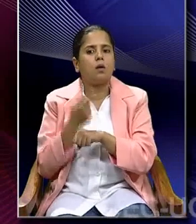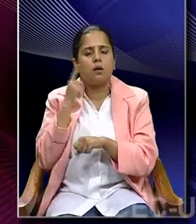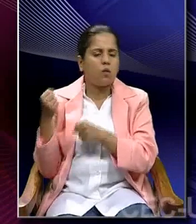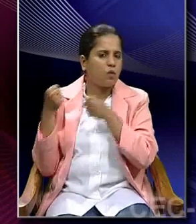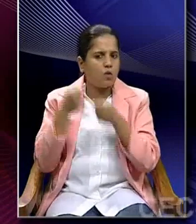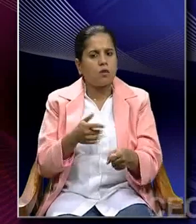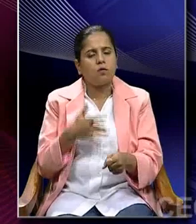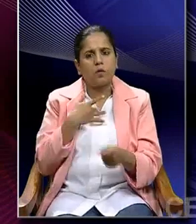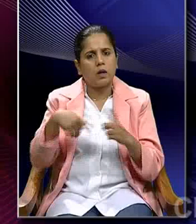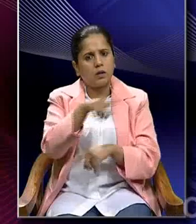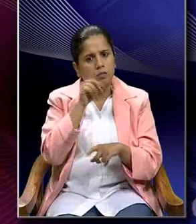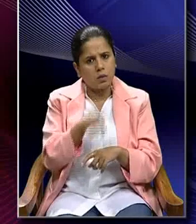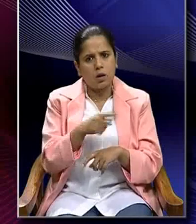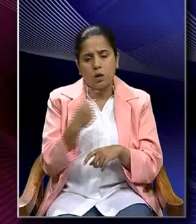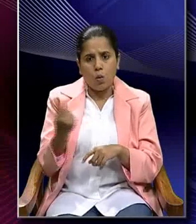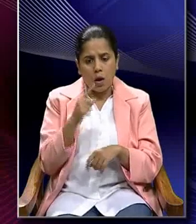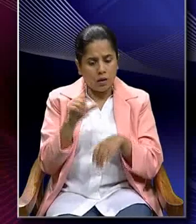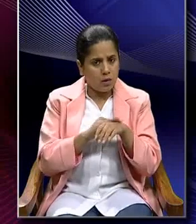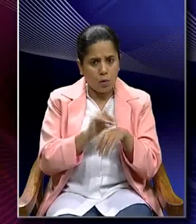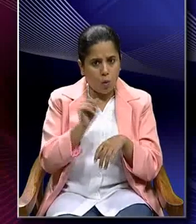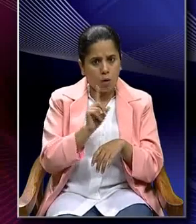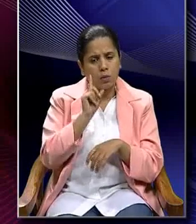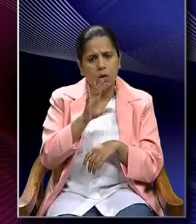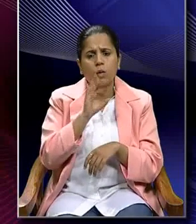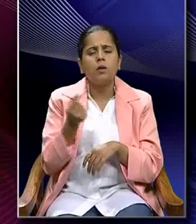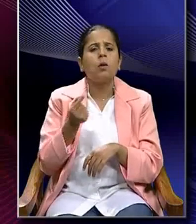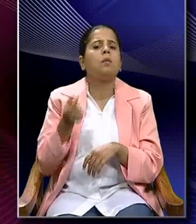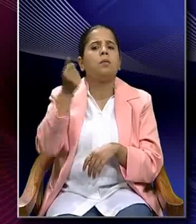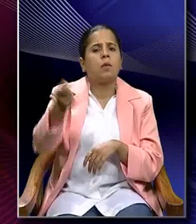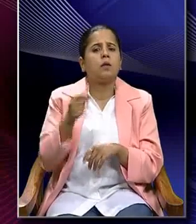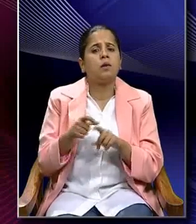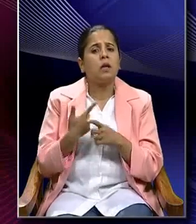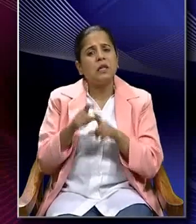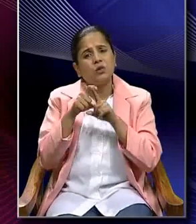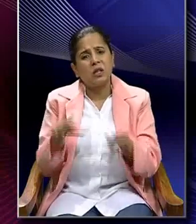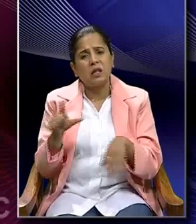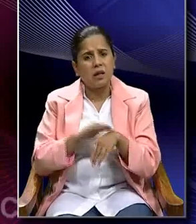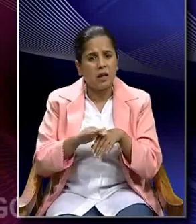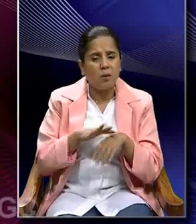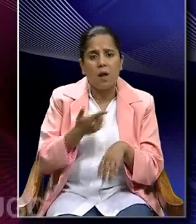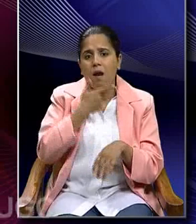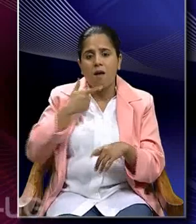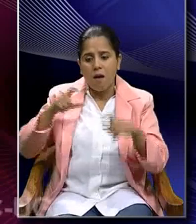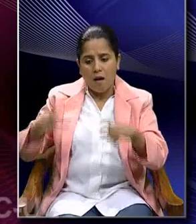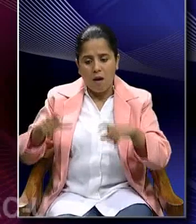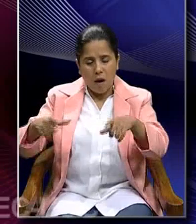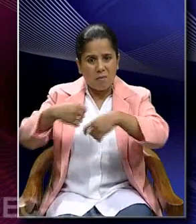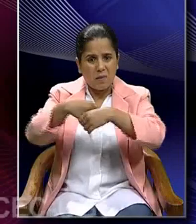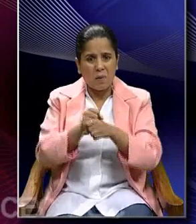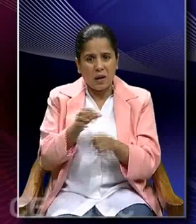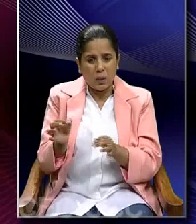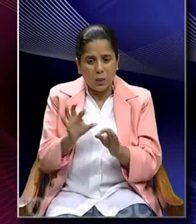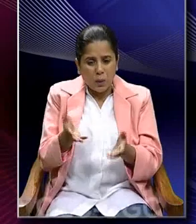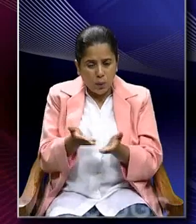them to take on just not labor, but very often dangerous labor like brick-making industry, where